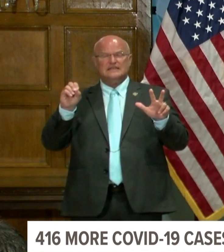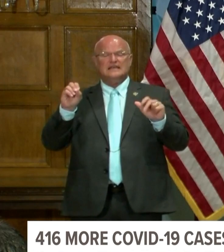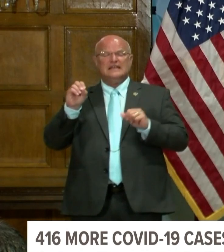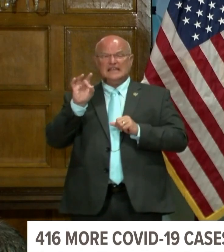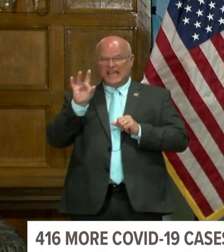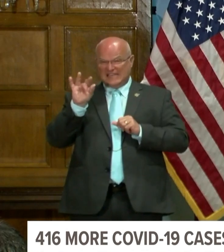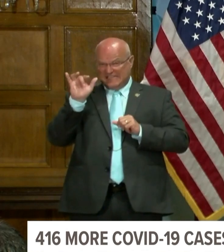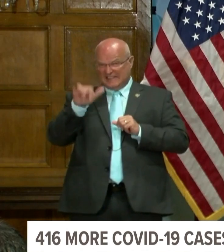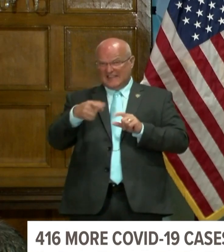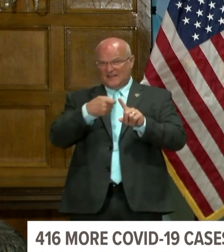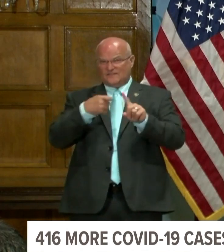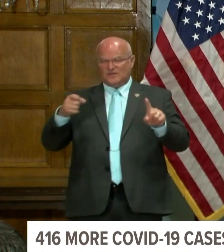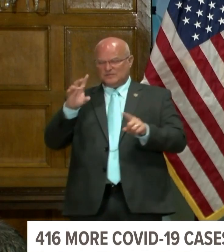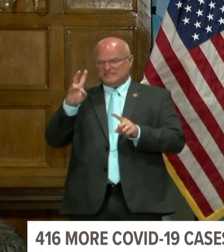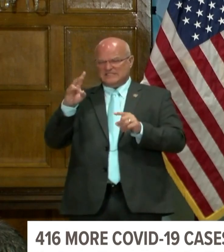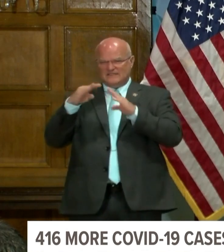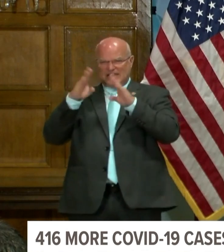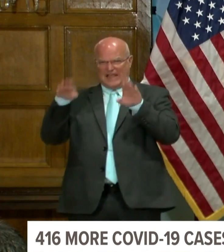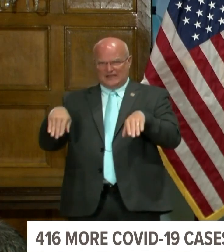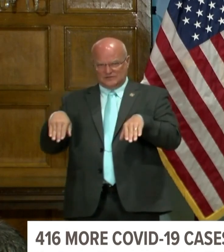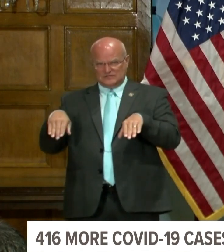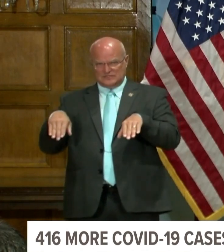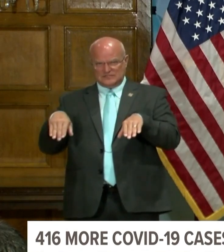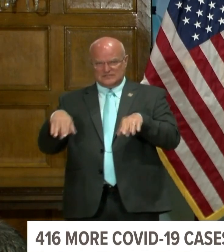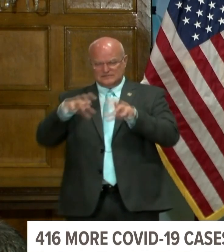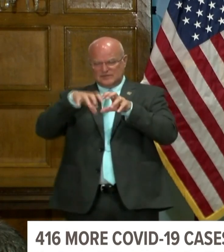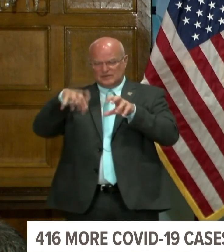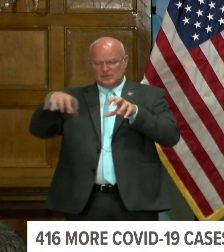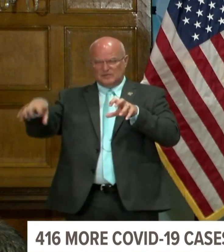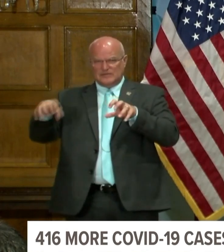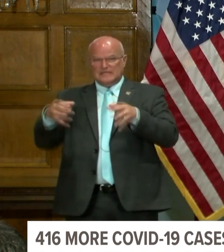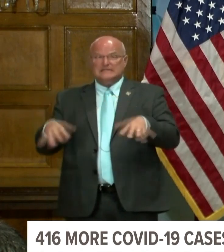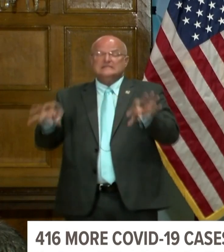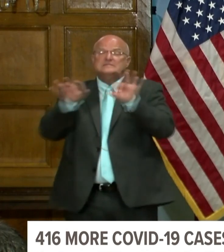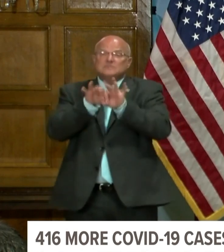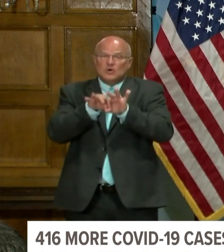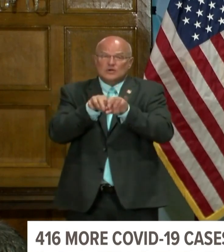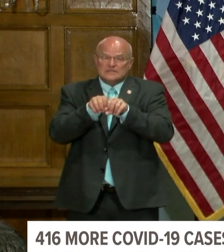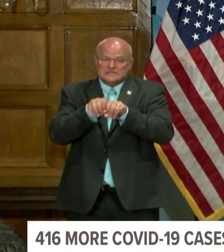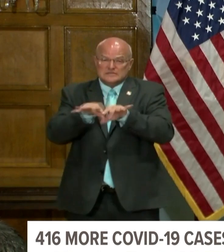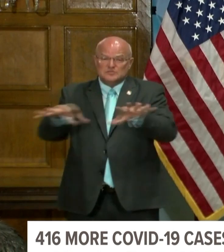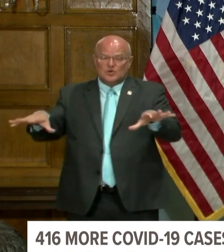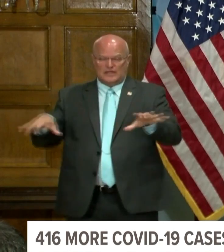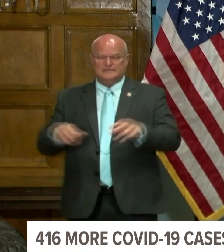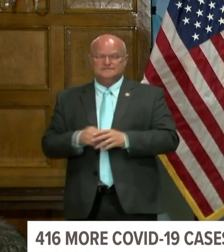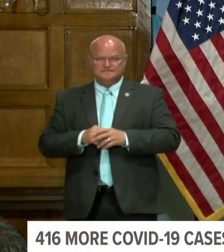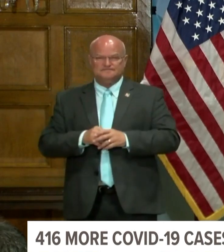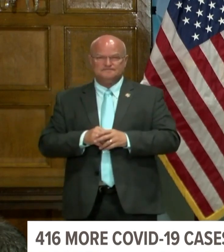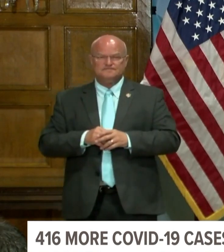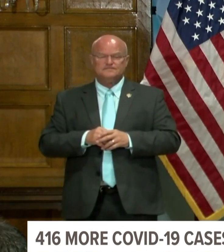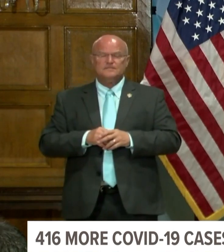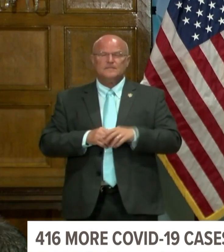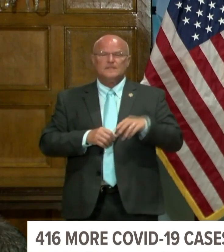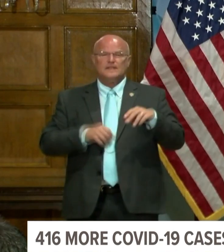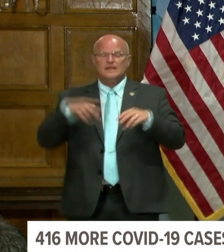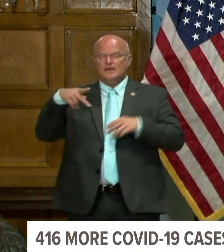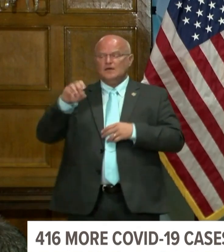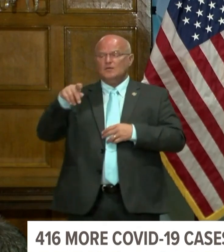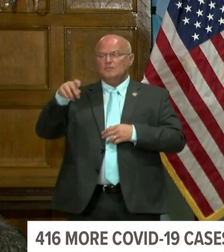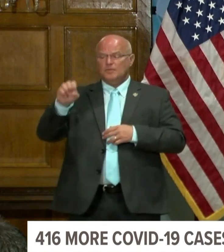18 of these cases came from 7 households, documenting the importance of spread within households. In Pope